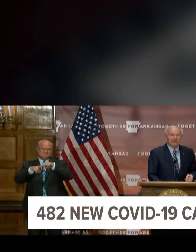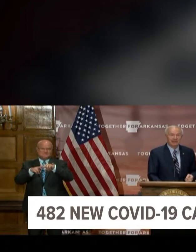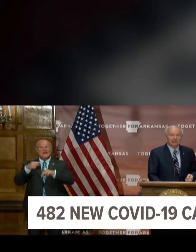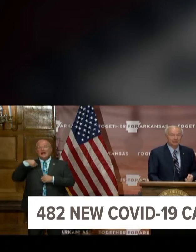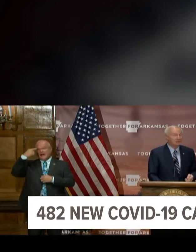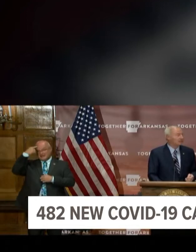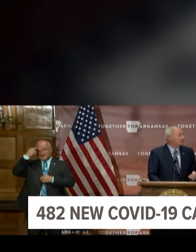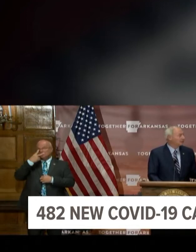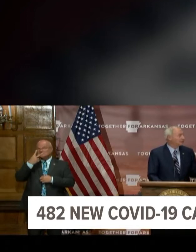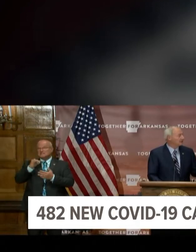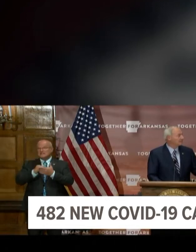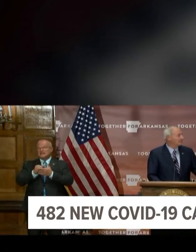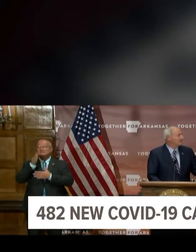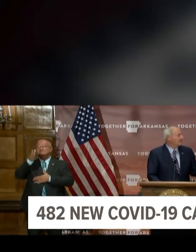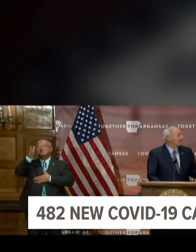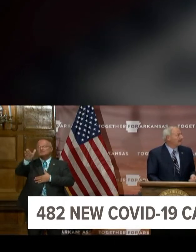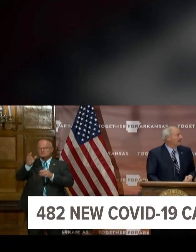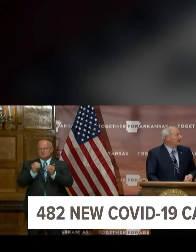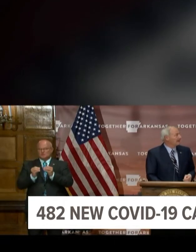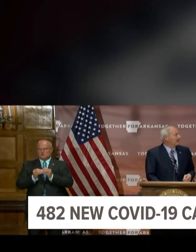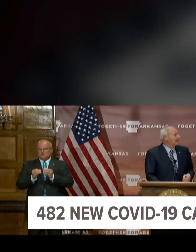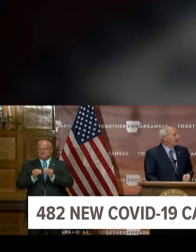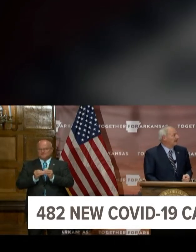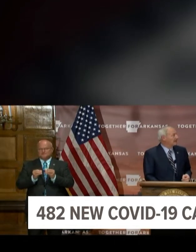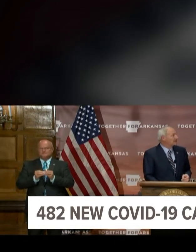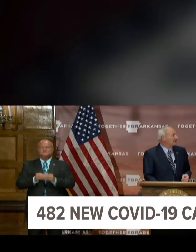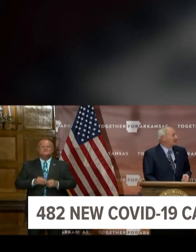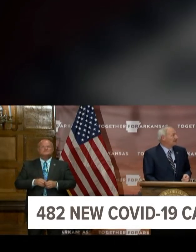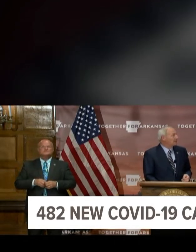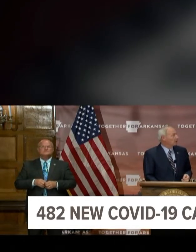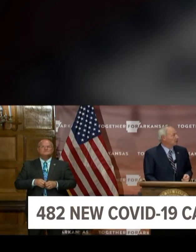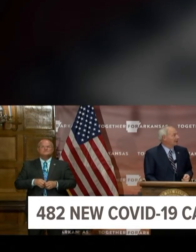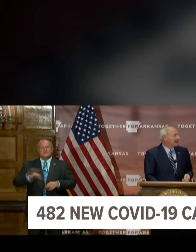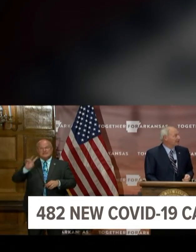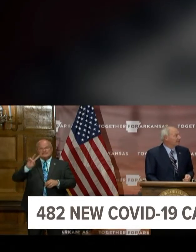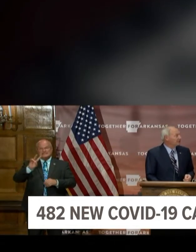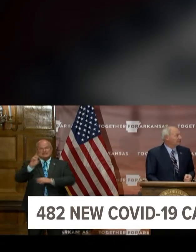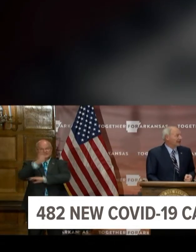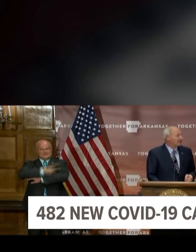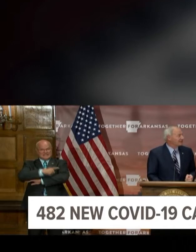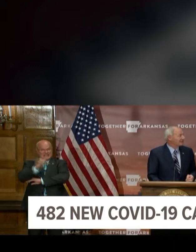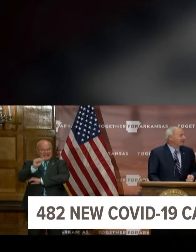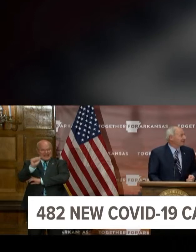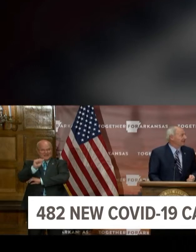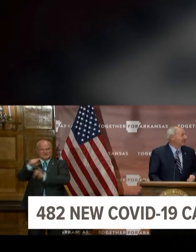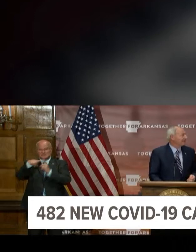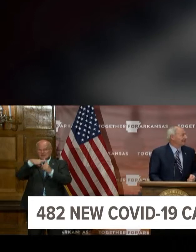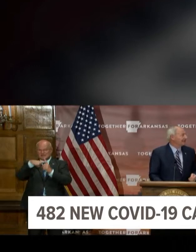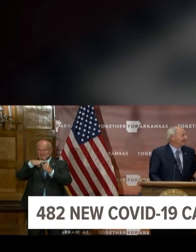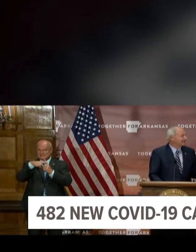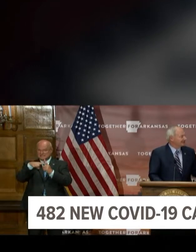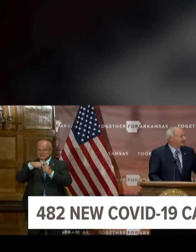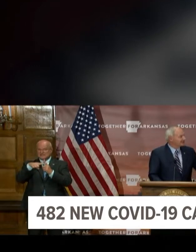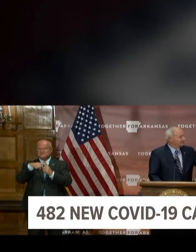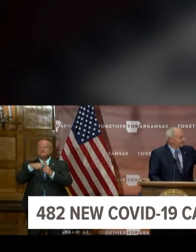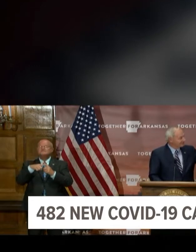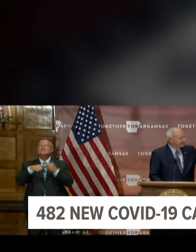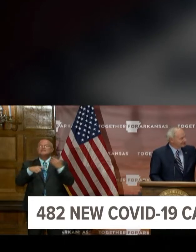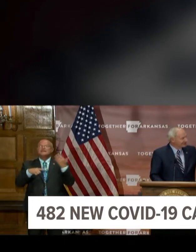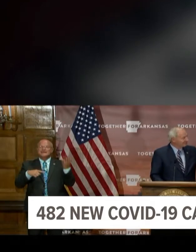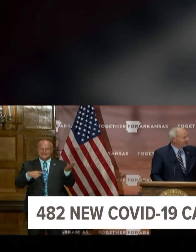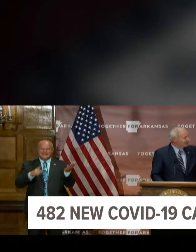we'll see that used in the future. The 7-day rolling average of positivity,